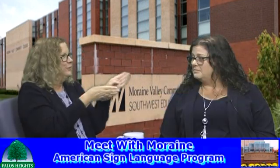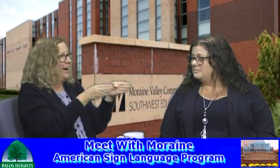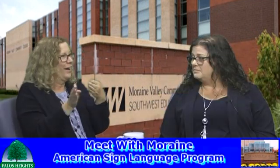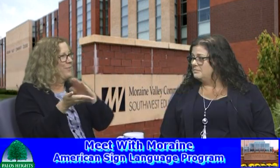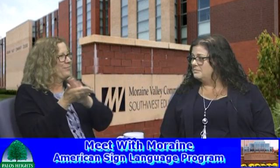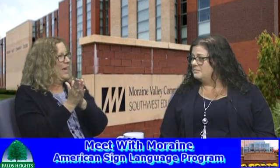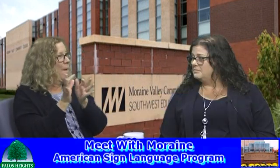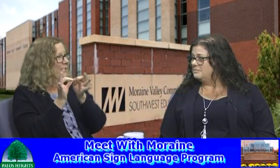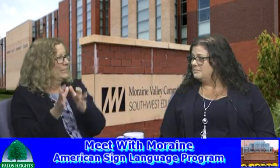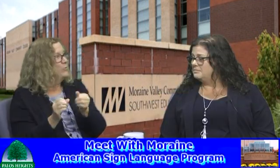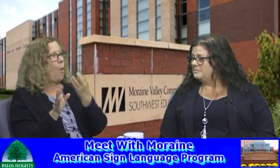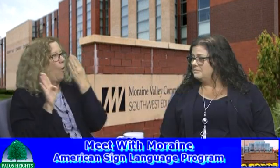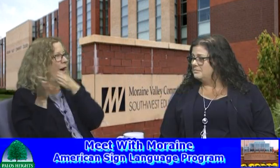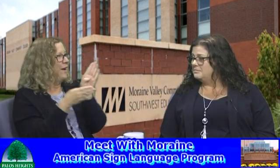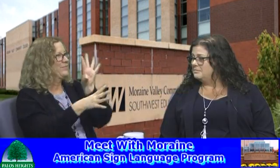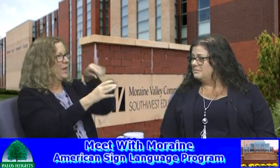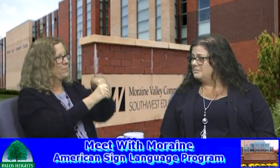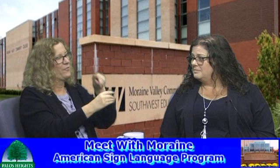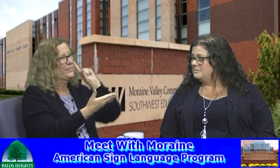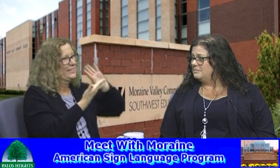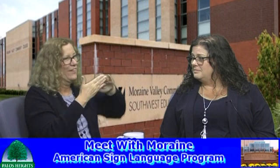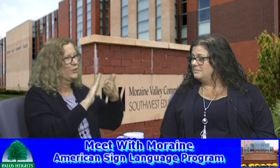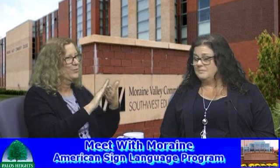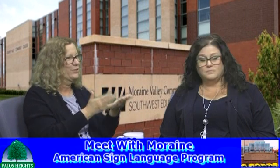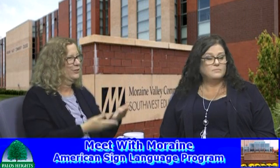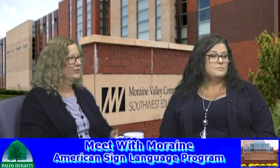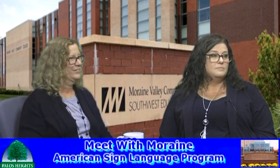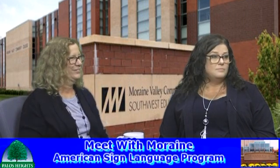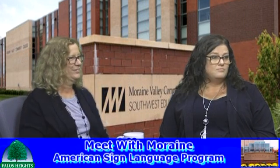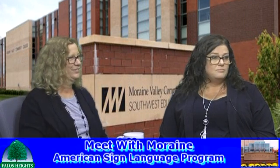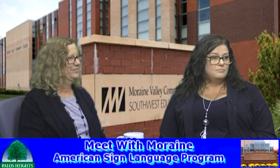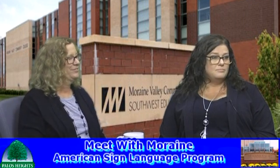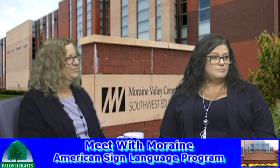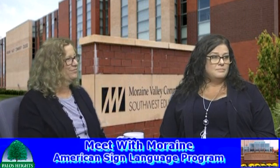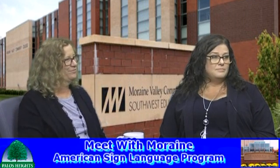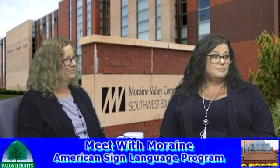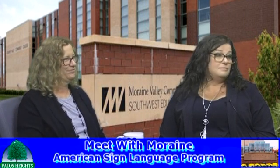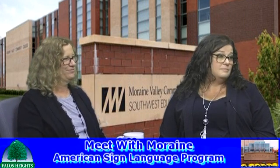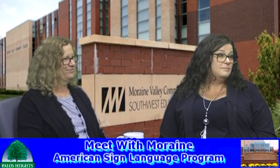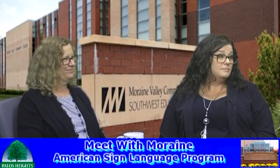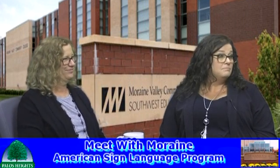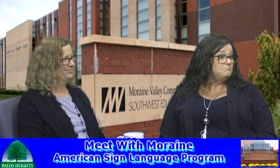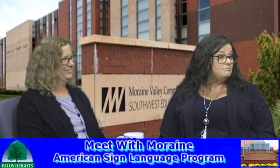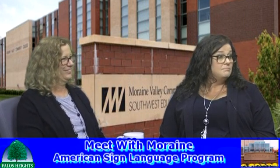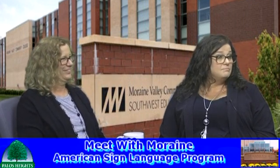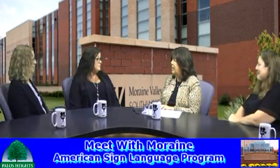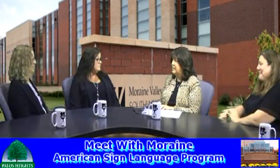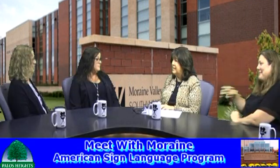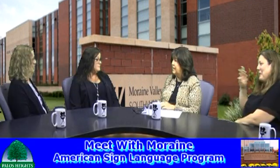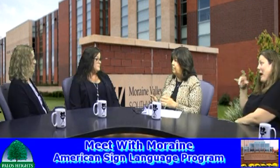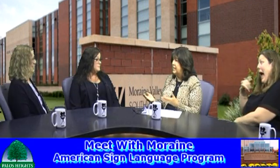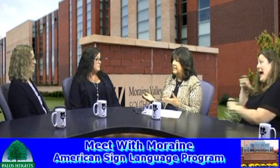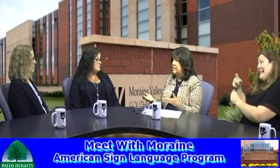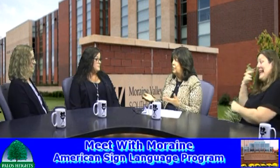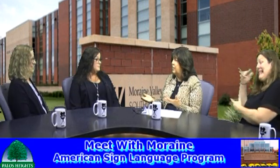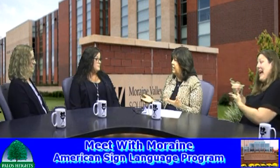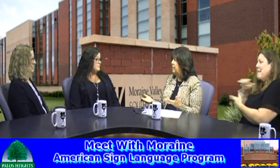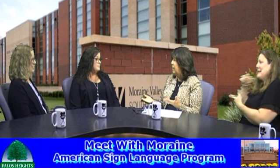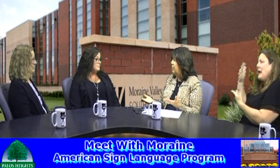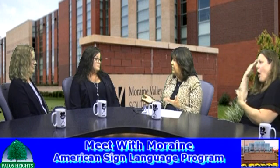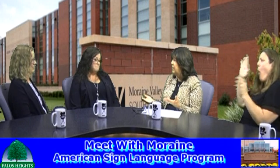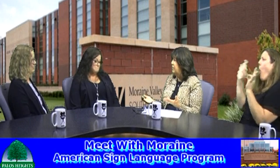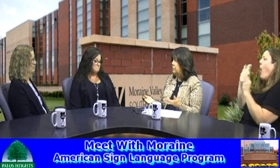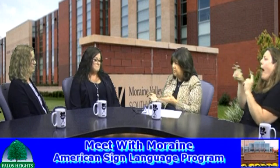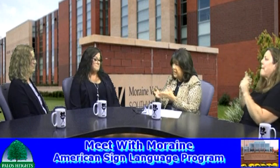immersed into this area of study and they change their majors. Oh, wow. I could see that because I didn't know